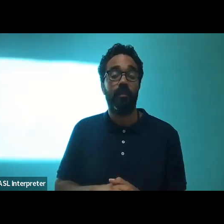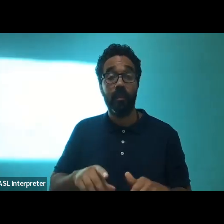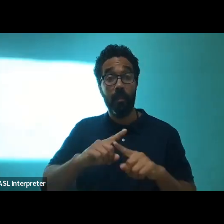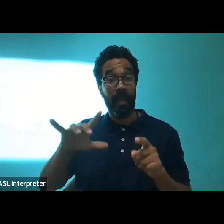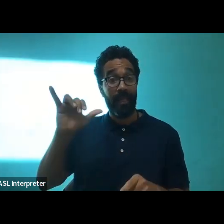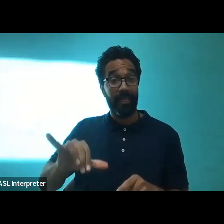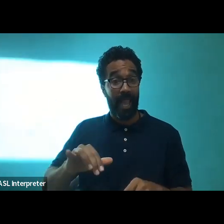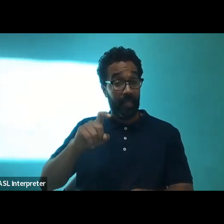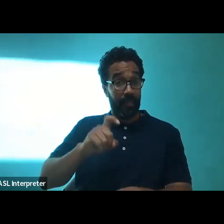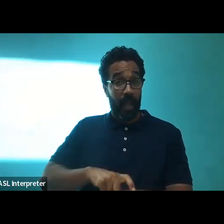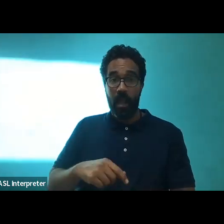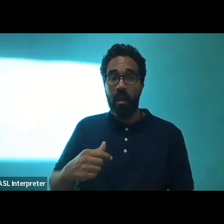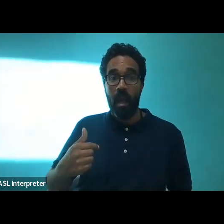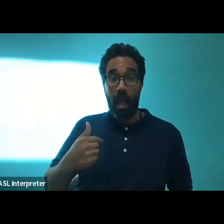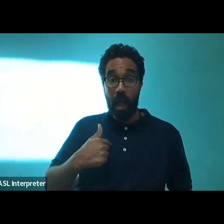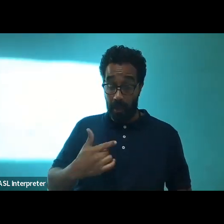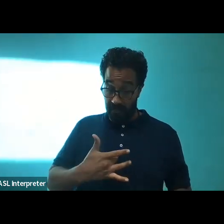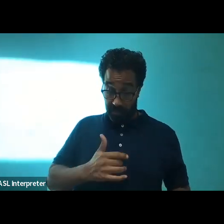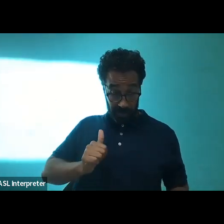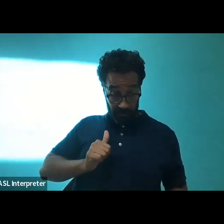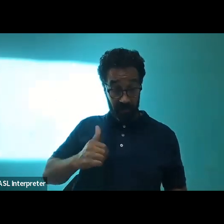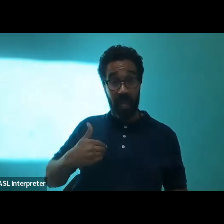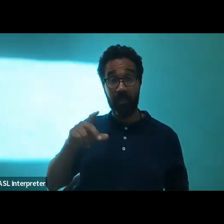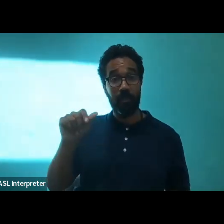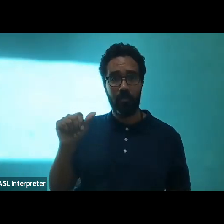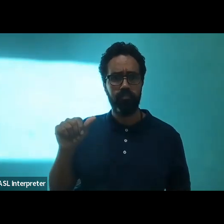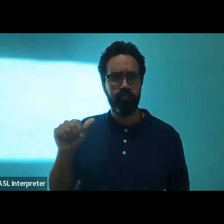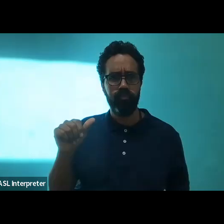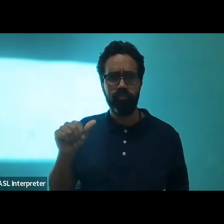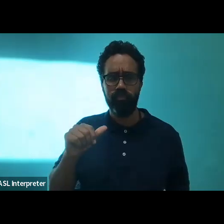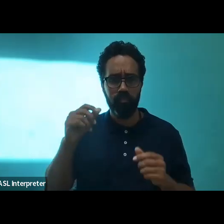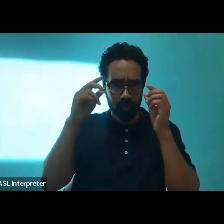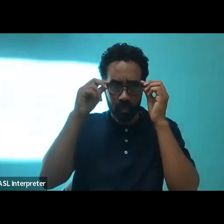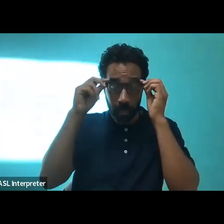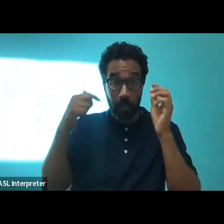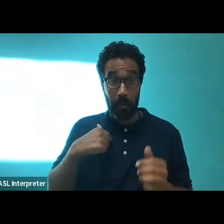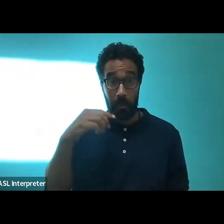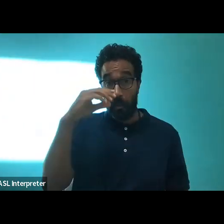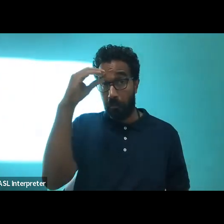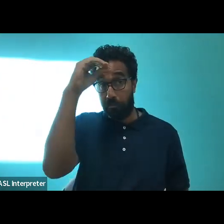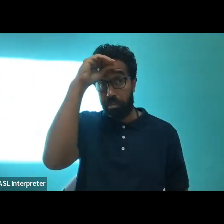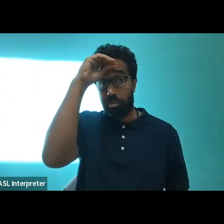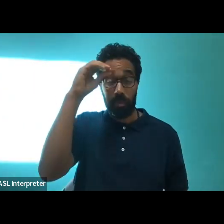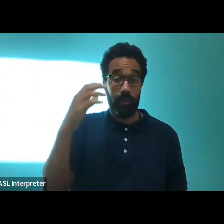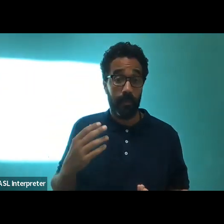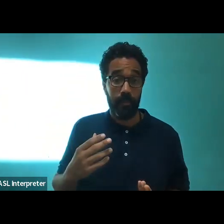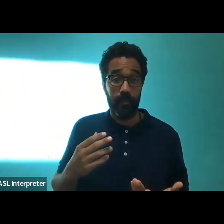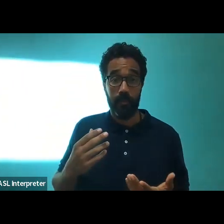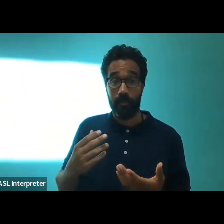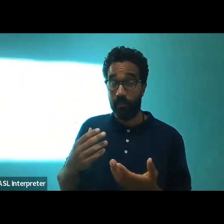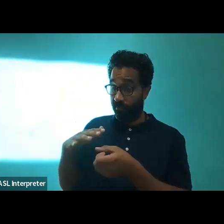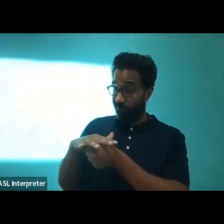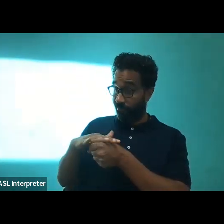as a person with a disability. So I had not been aware that right there in Rochester, New